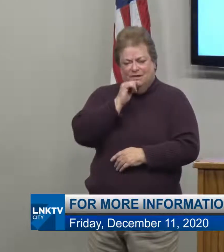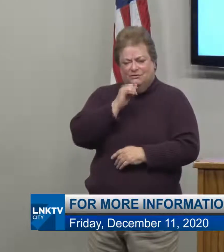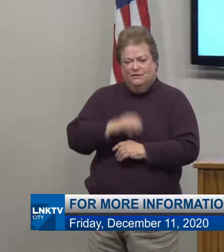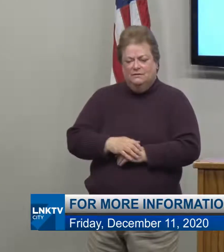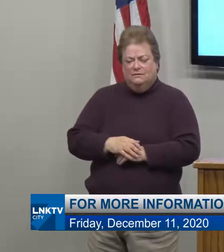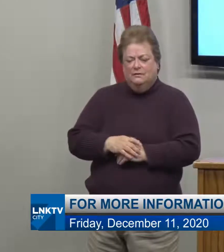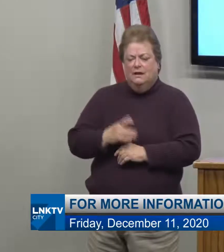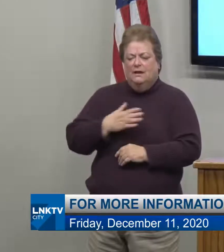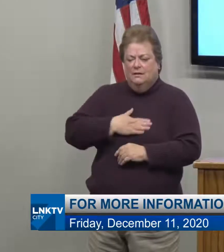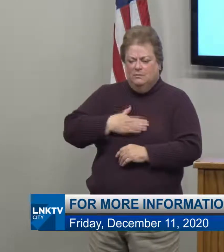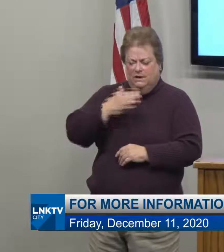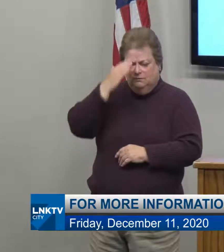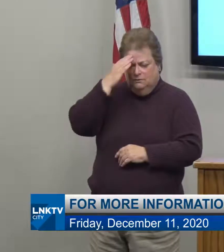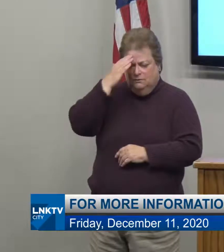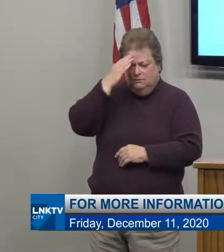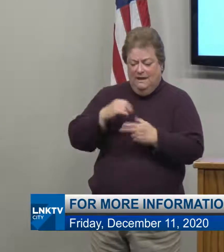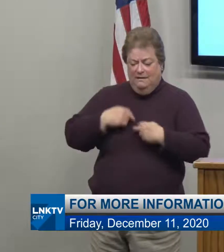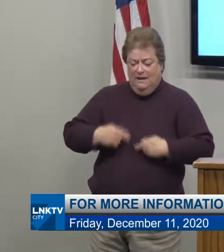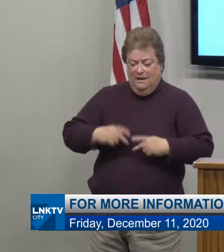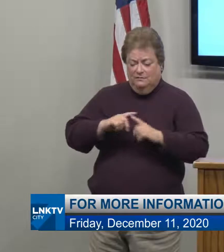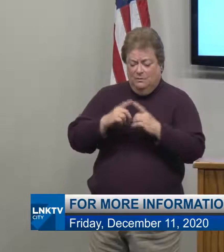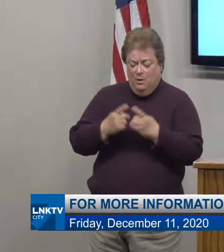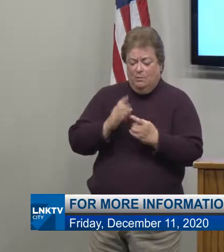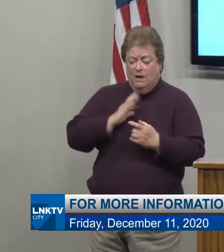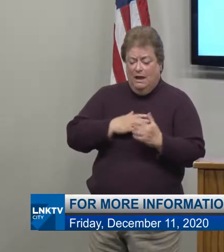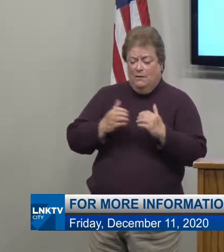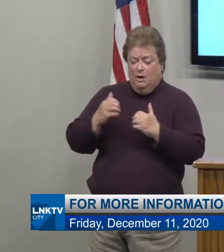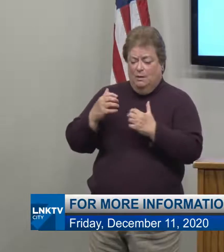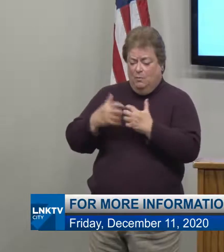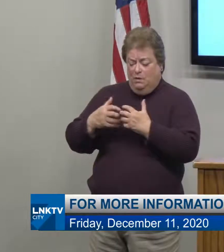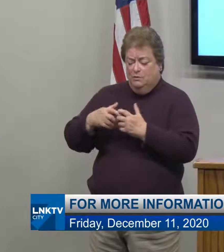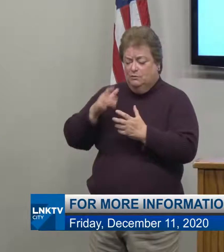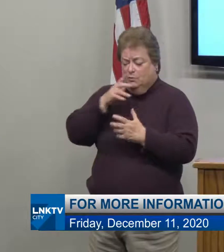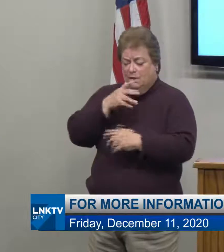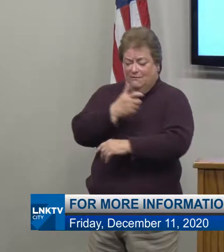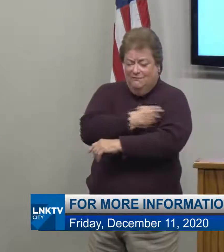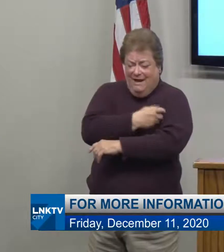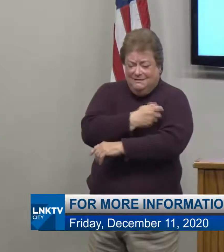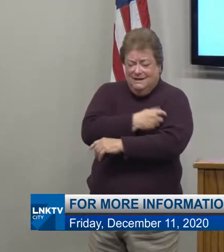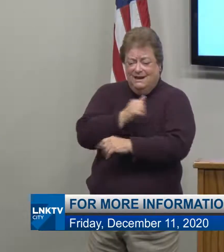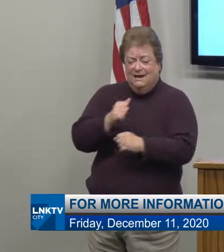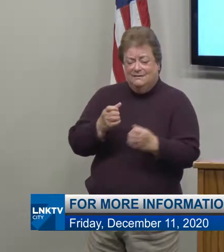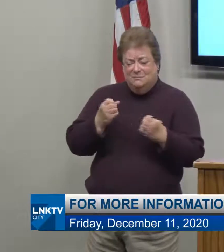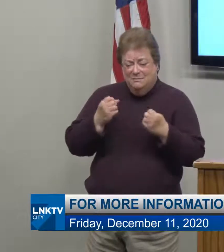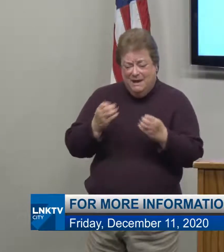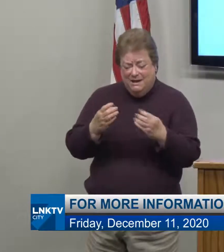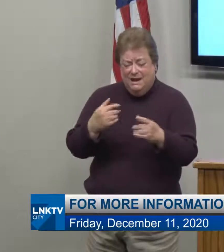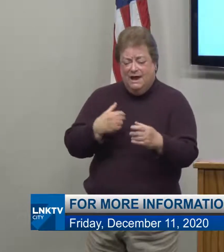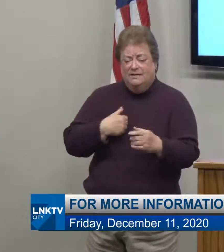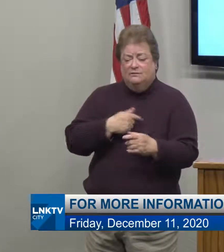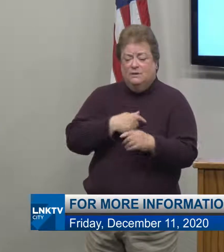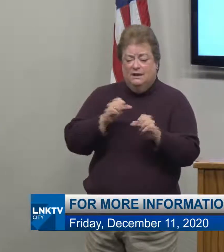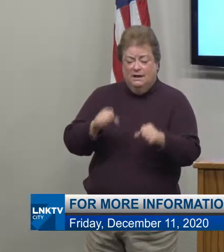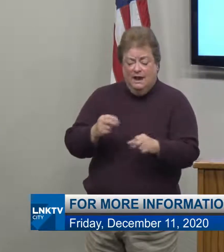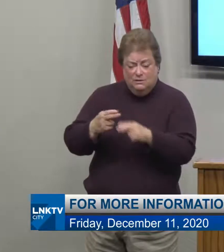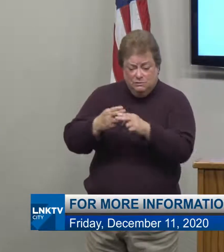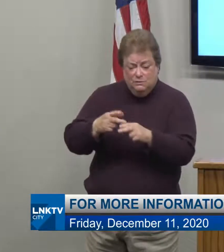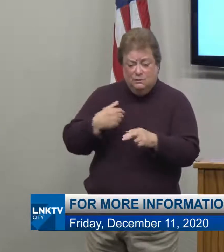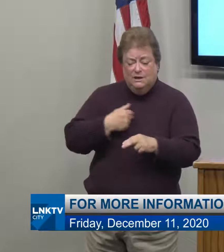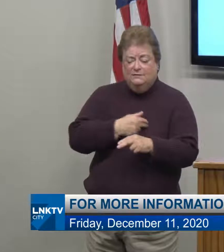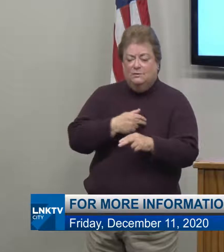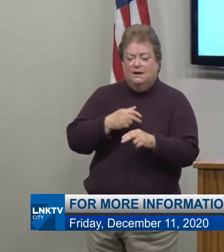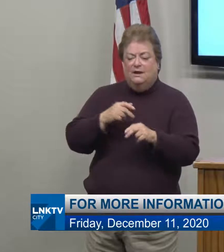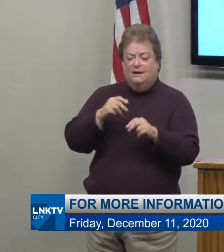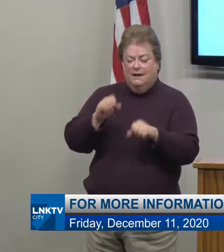the health department and our partners will be vaccinating as many people as we can, as soon as we can, based on the number of